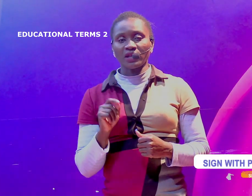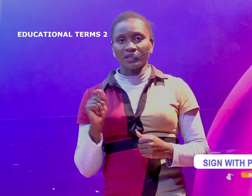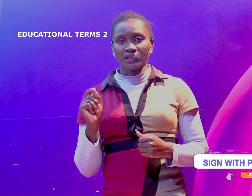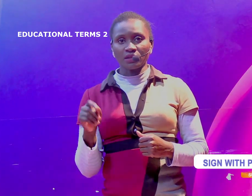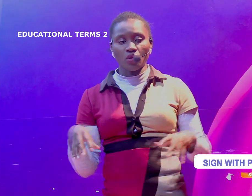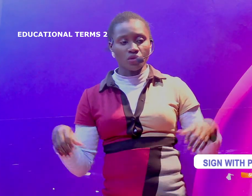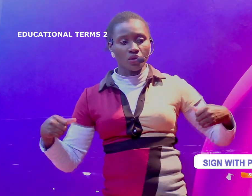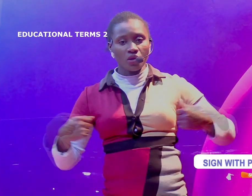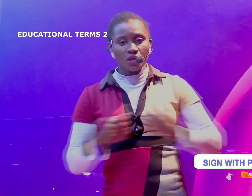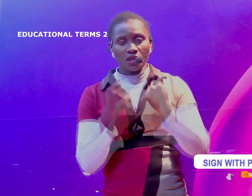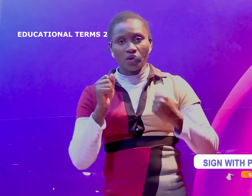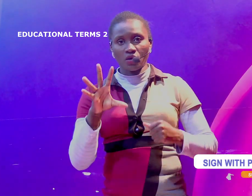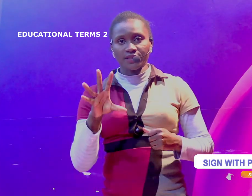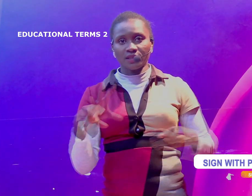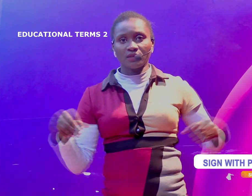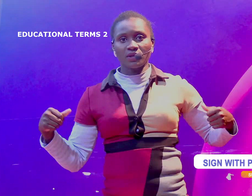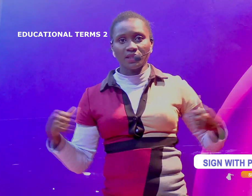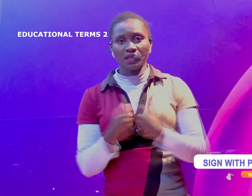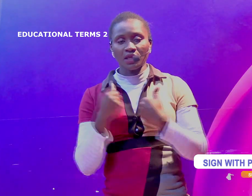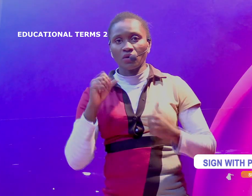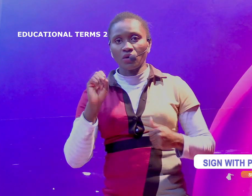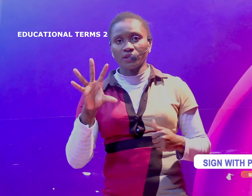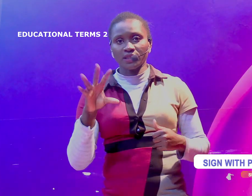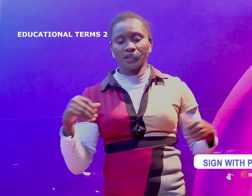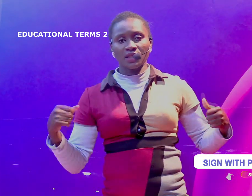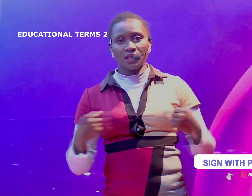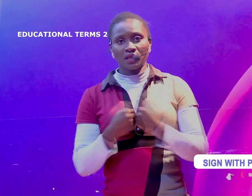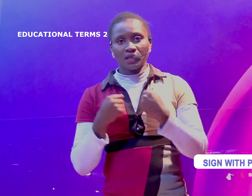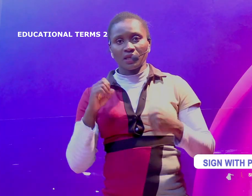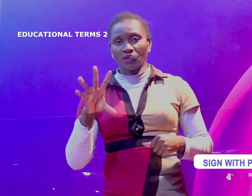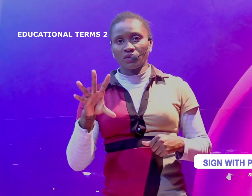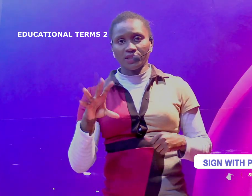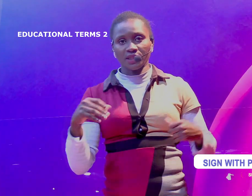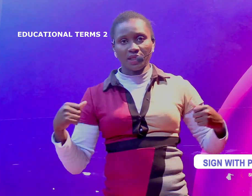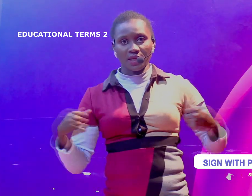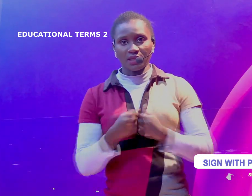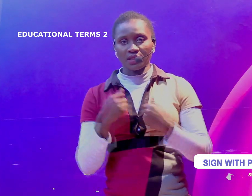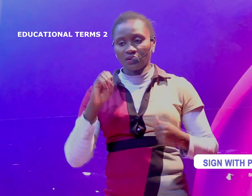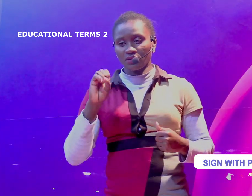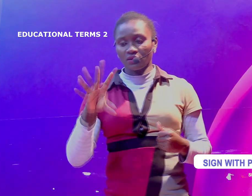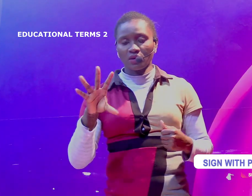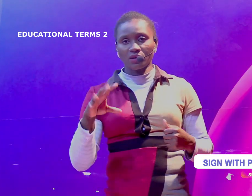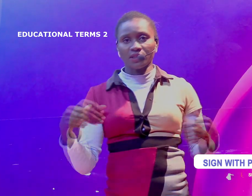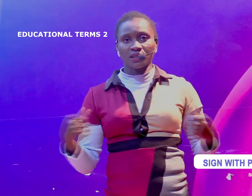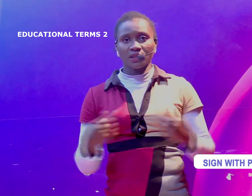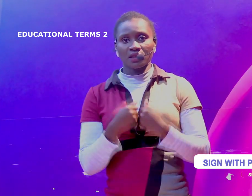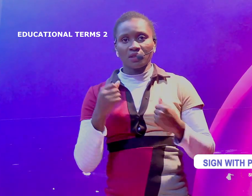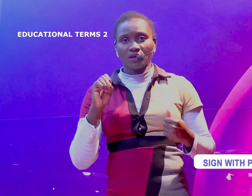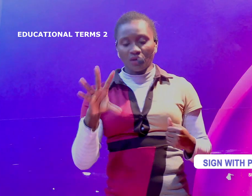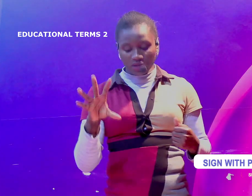understand more. So the cause. What is the cause? Cause like this. Cause. And